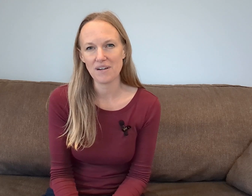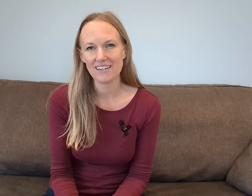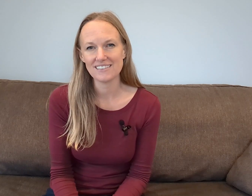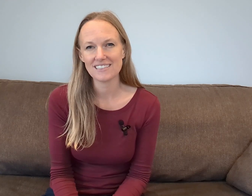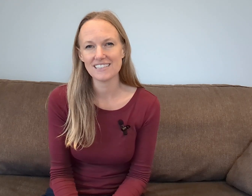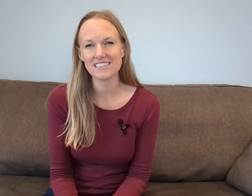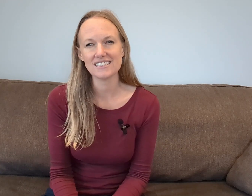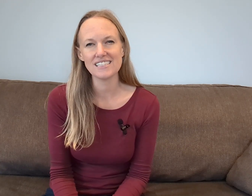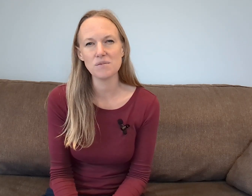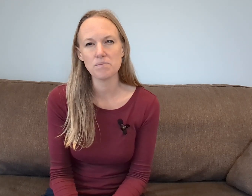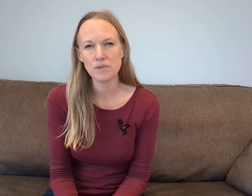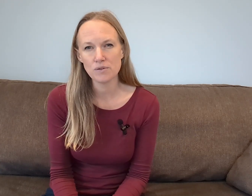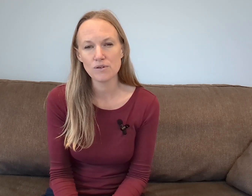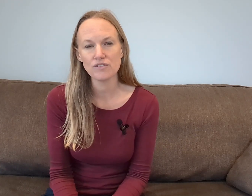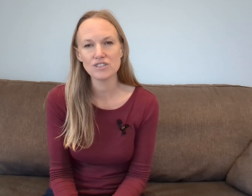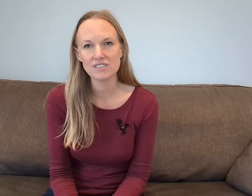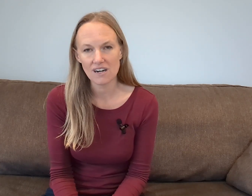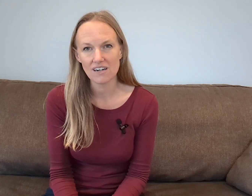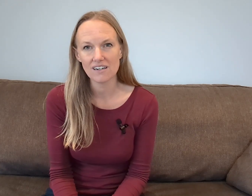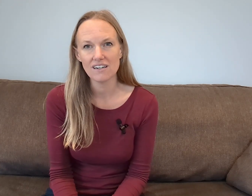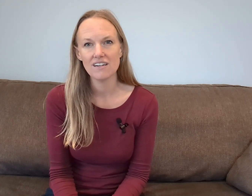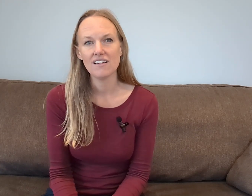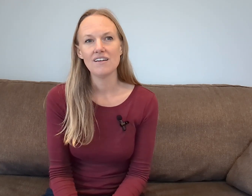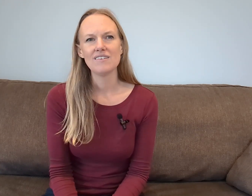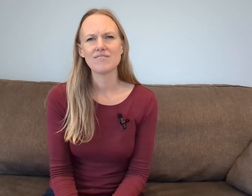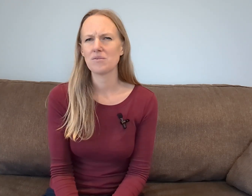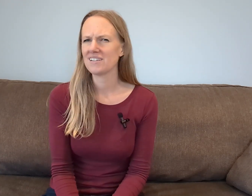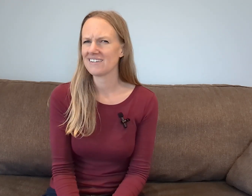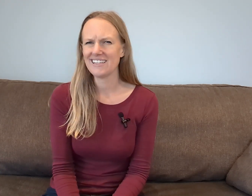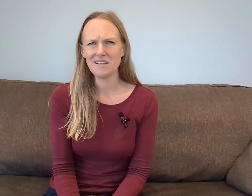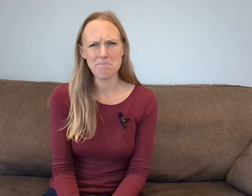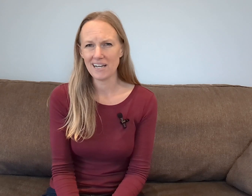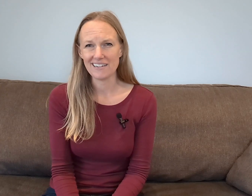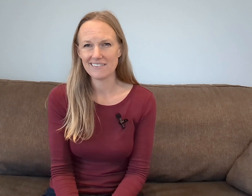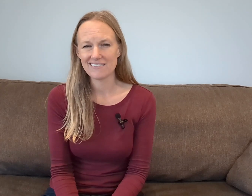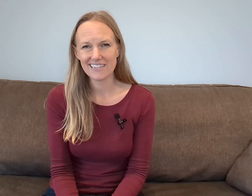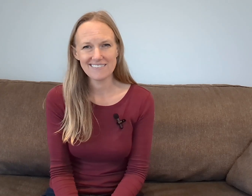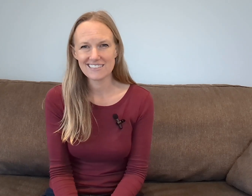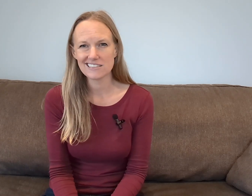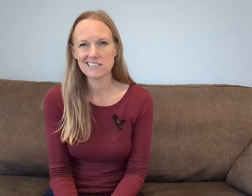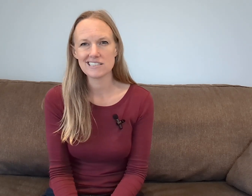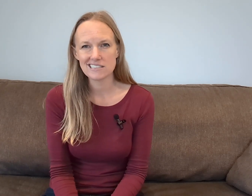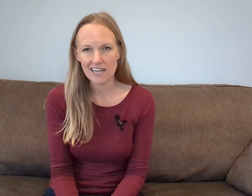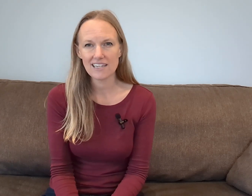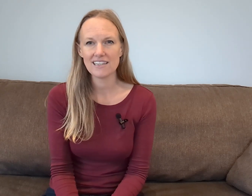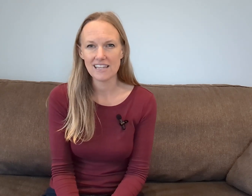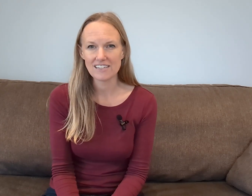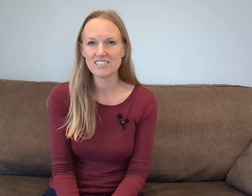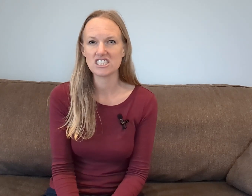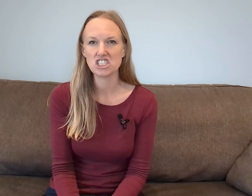guys. It's just such a beautiful song for when you're in the mud, right? When you're just stuck in life's